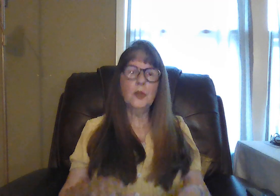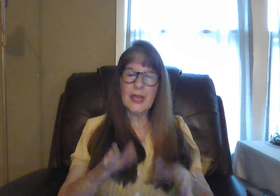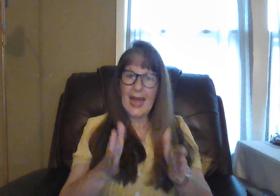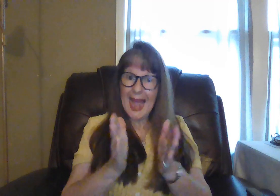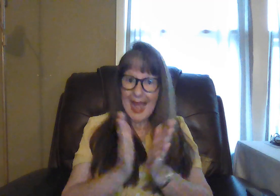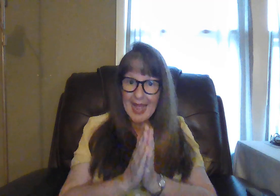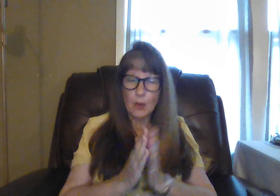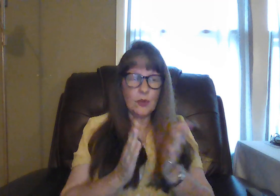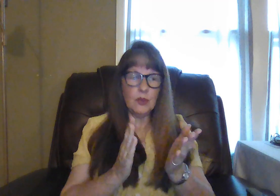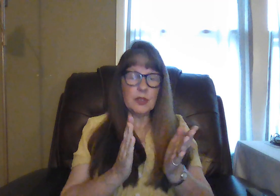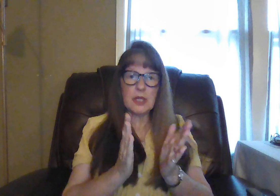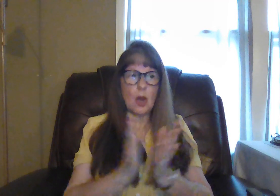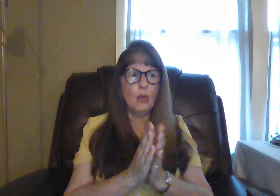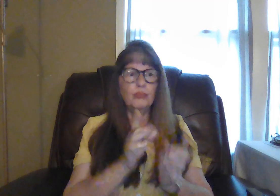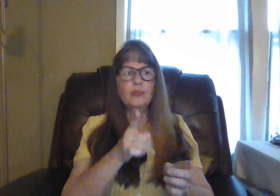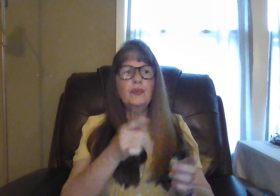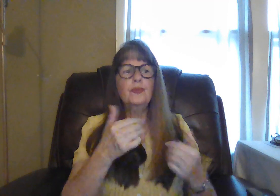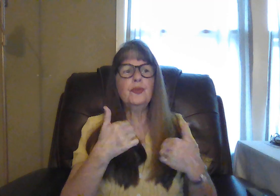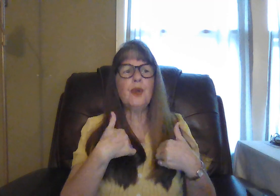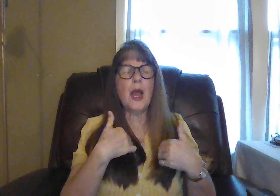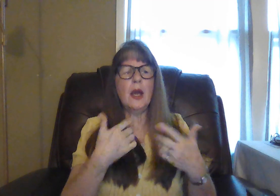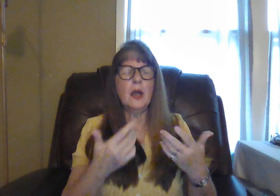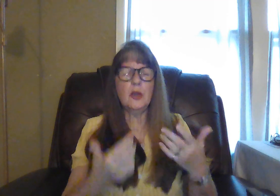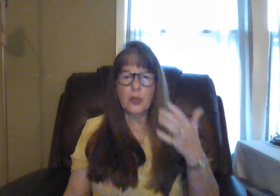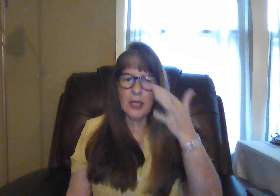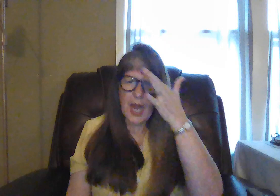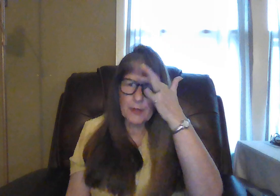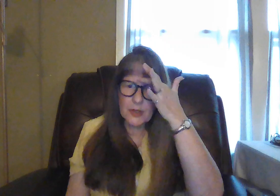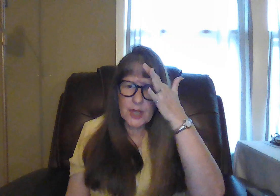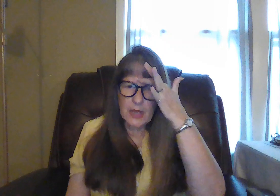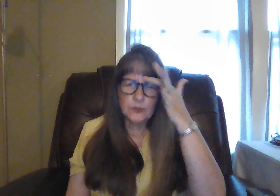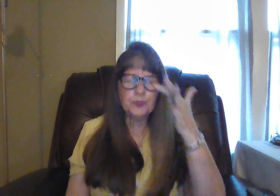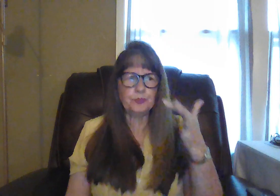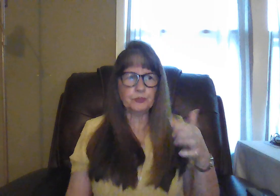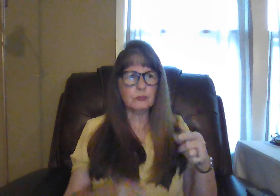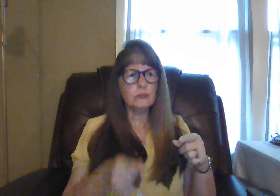could say, oh, do you have, and eyebrows down.